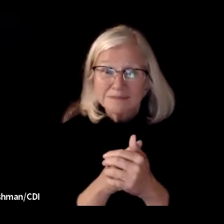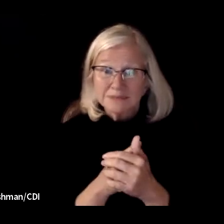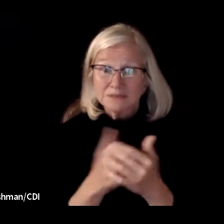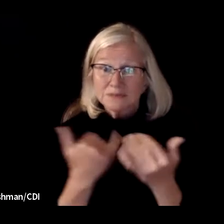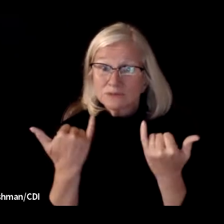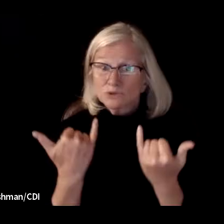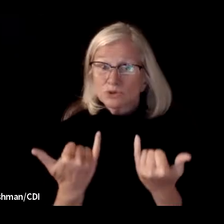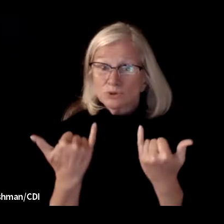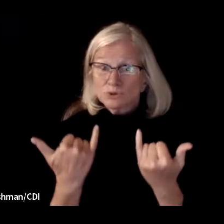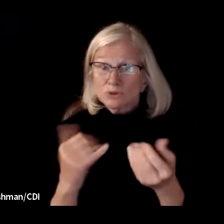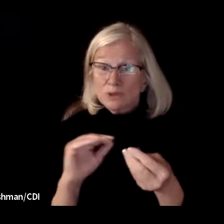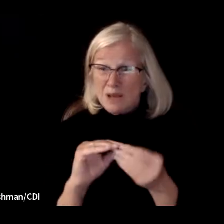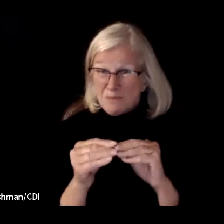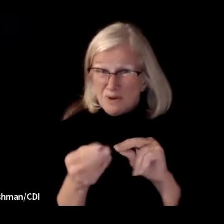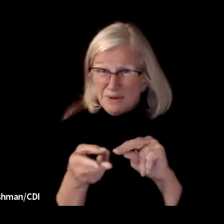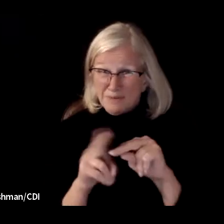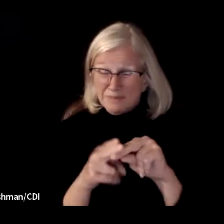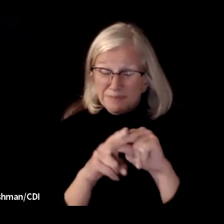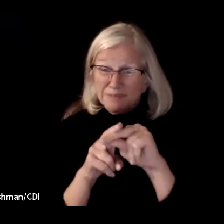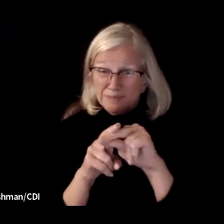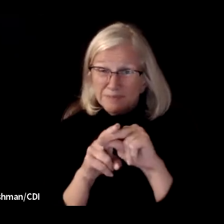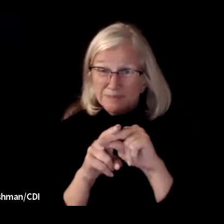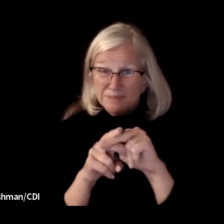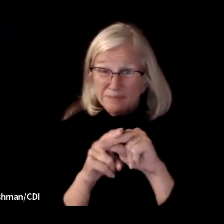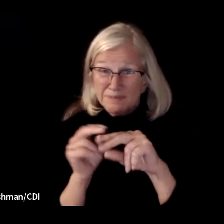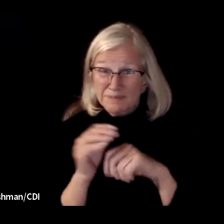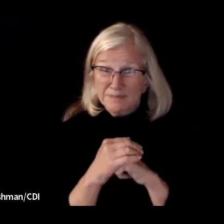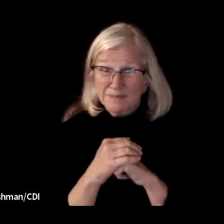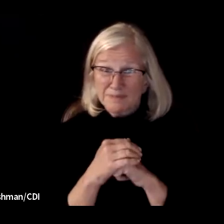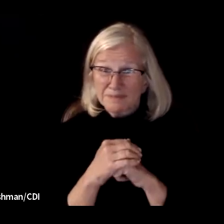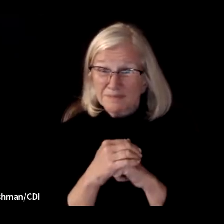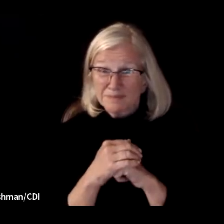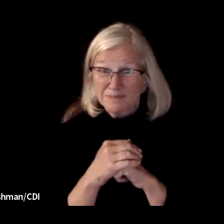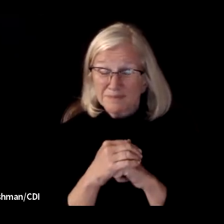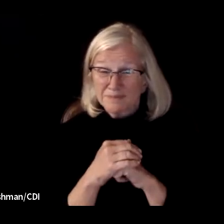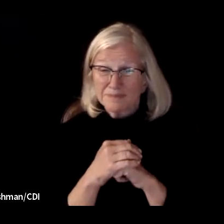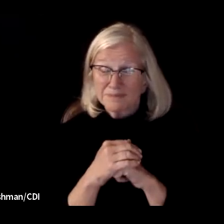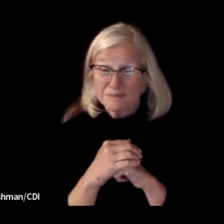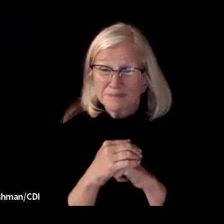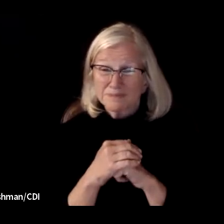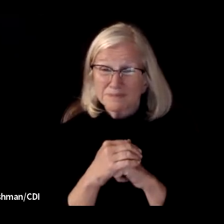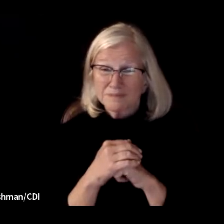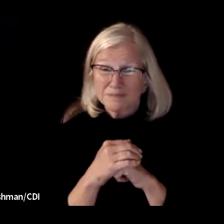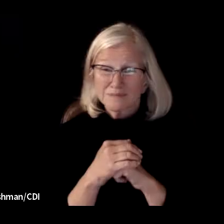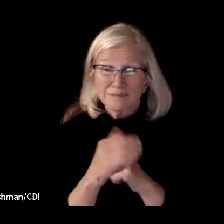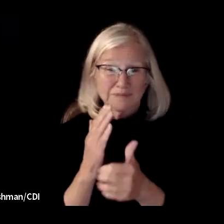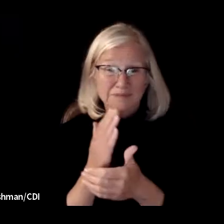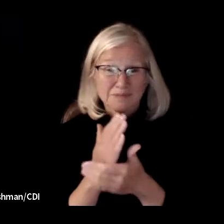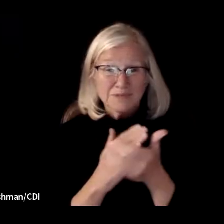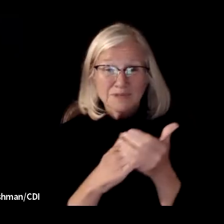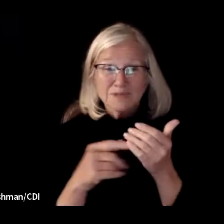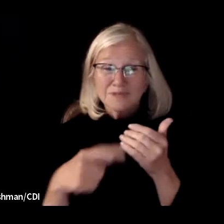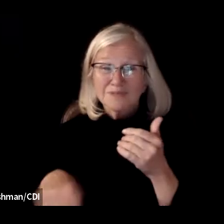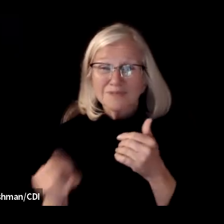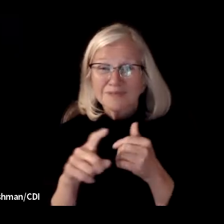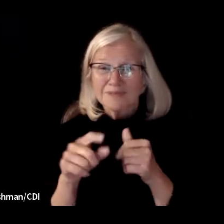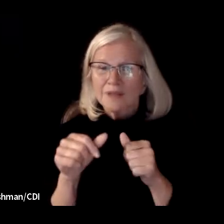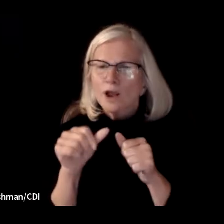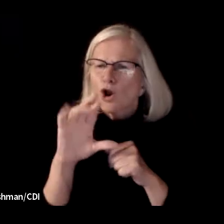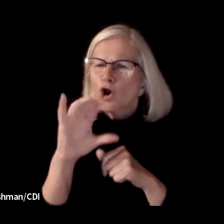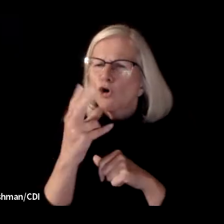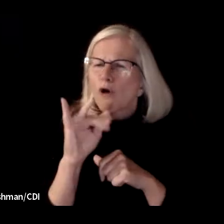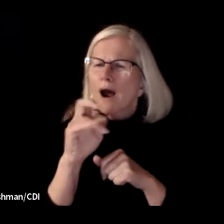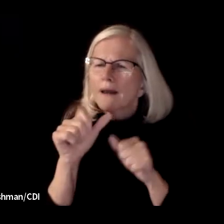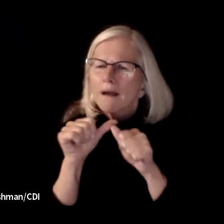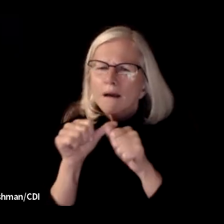are from just chronic conditions, perhaps not having been as well managed during the pandemic,